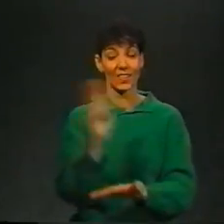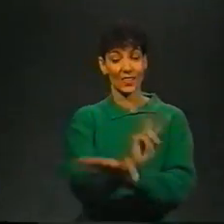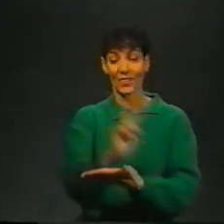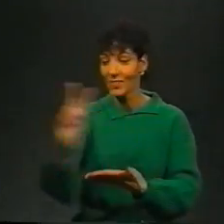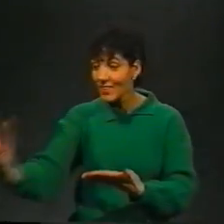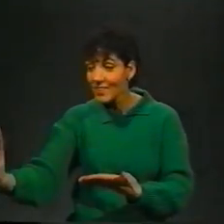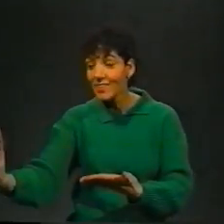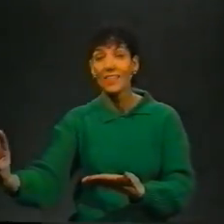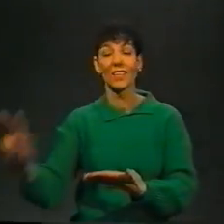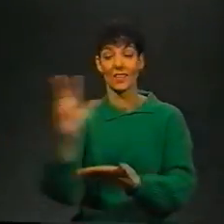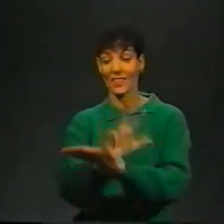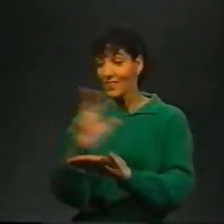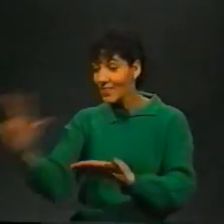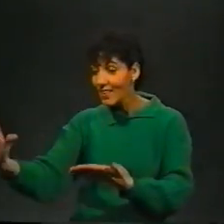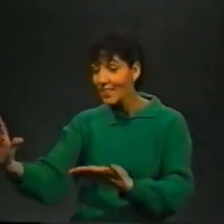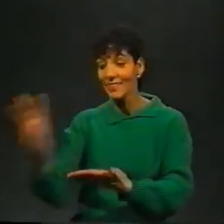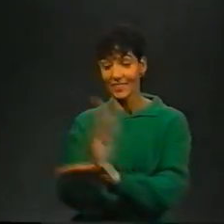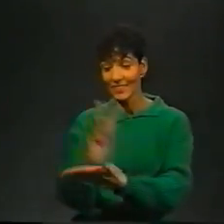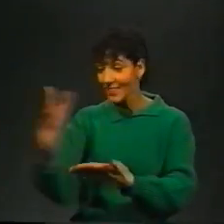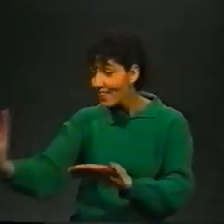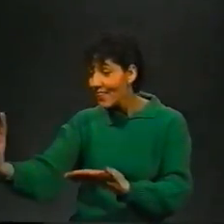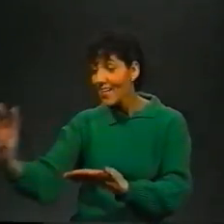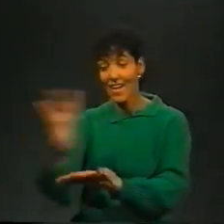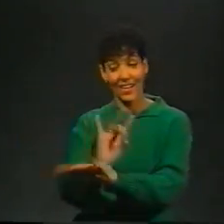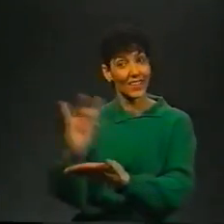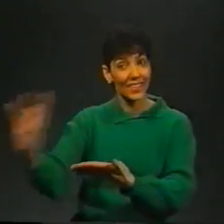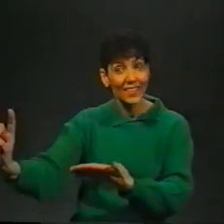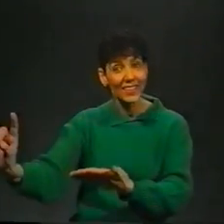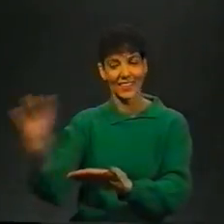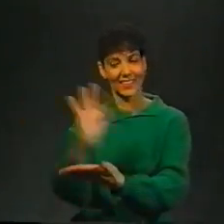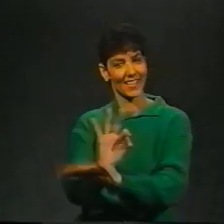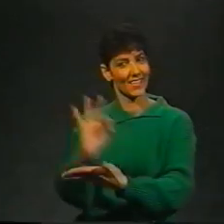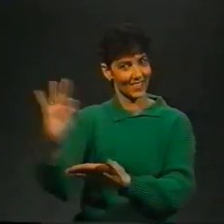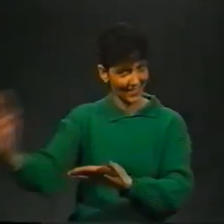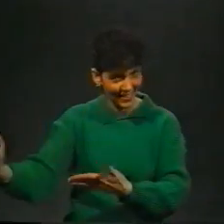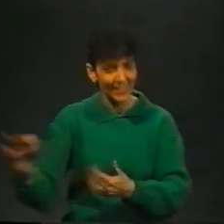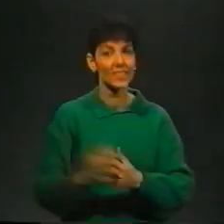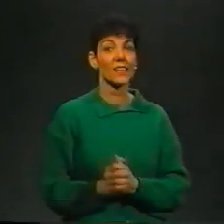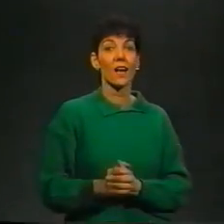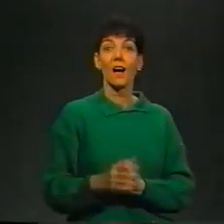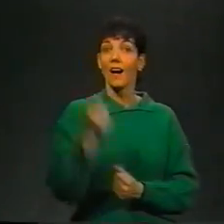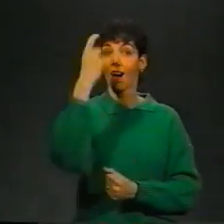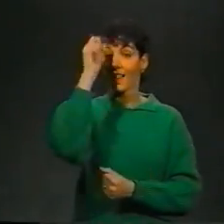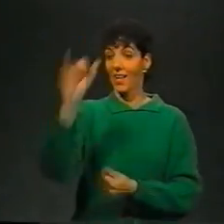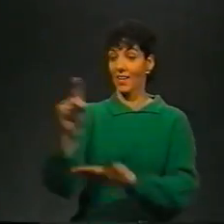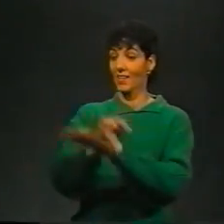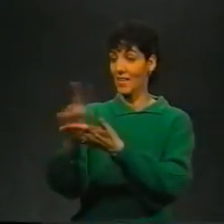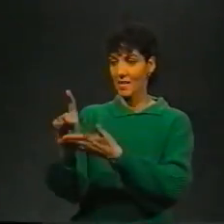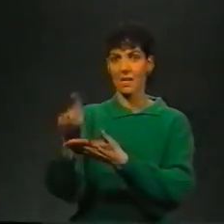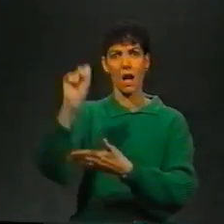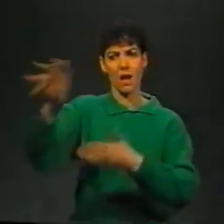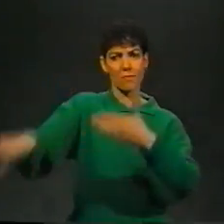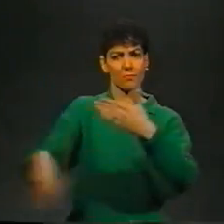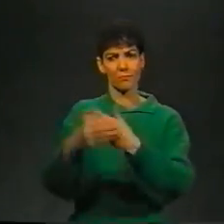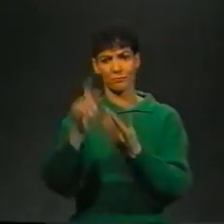9. These signs can be modified to show regularity by repeating the sign rapidly.